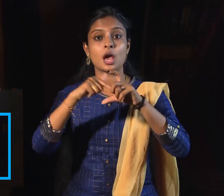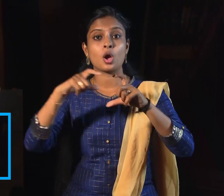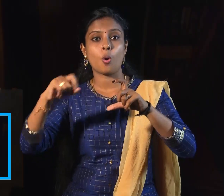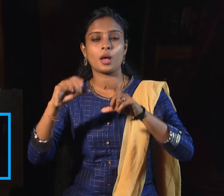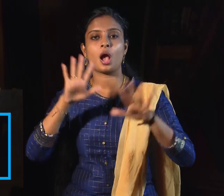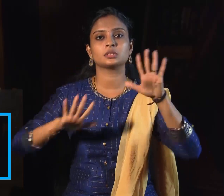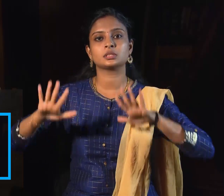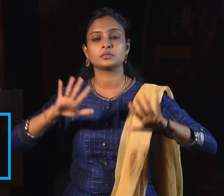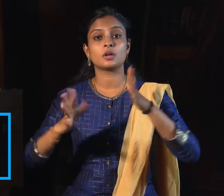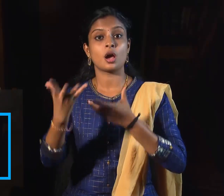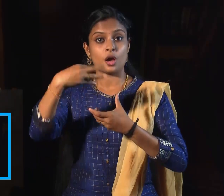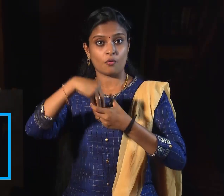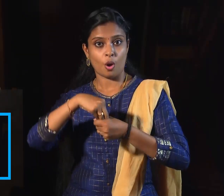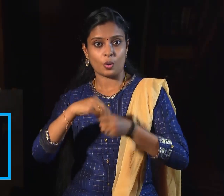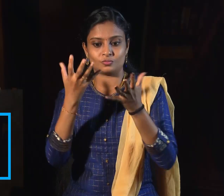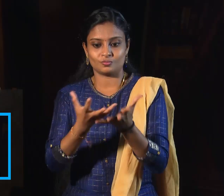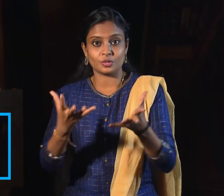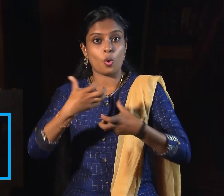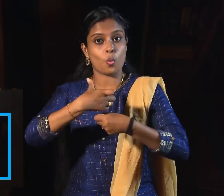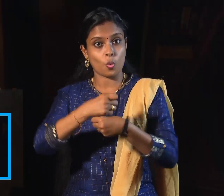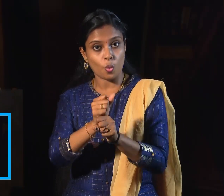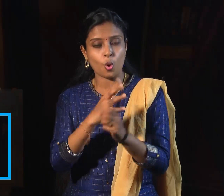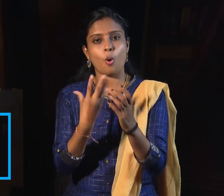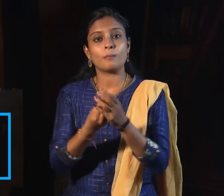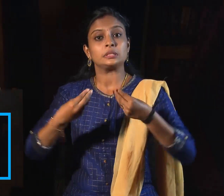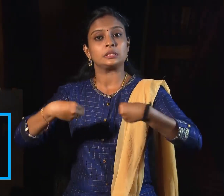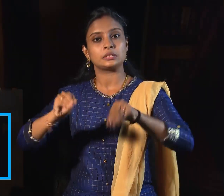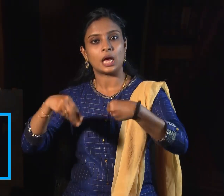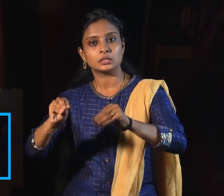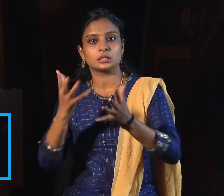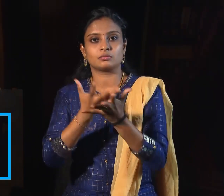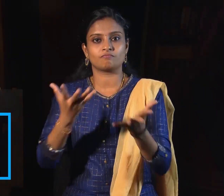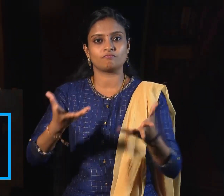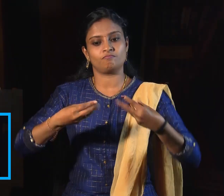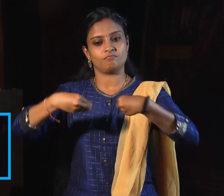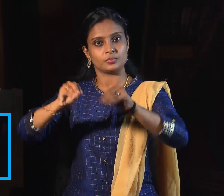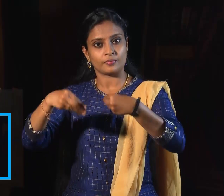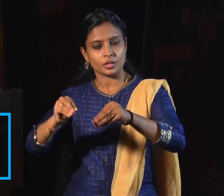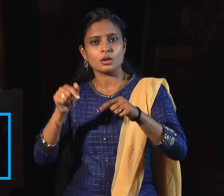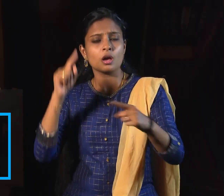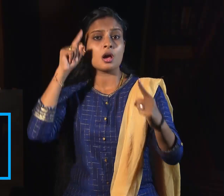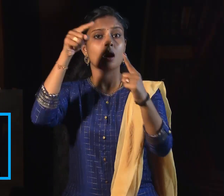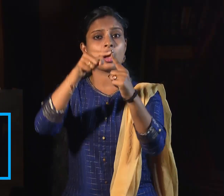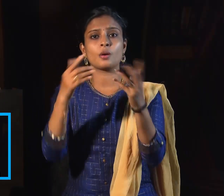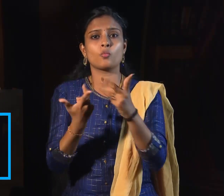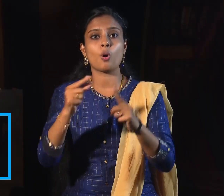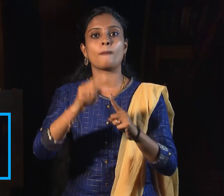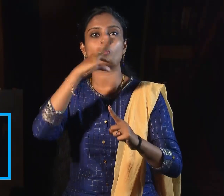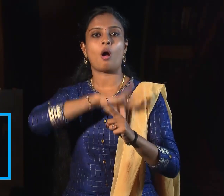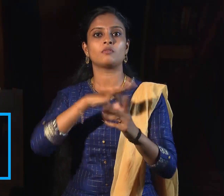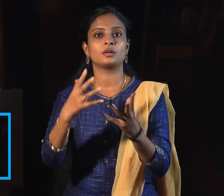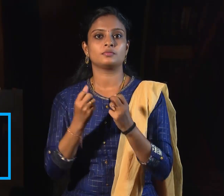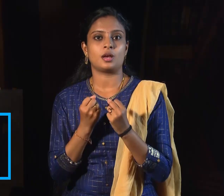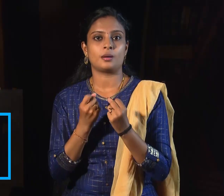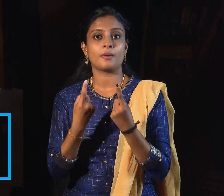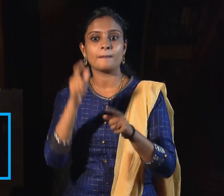activity involving the production and sale of goods and services undertaken with the motive of earning profit